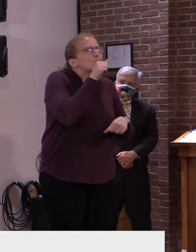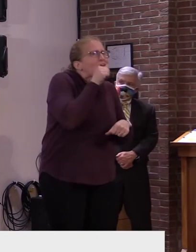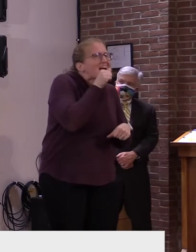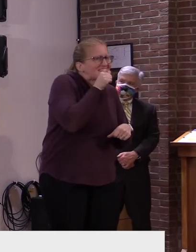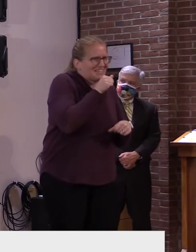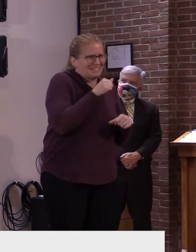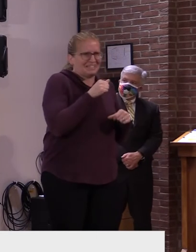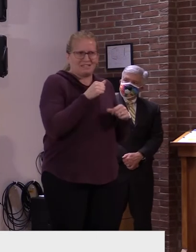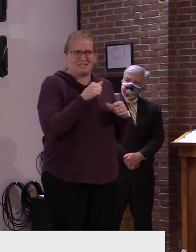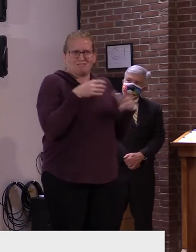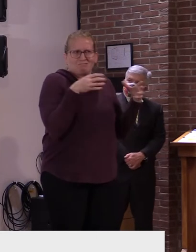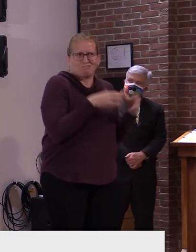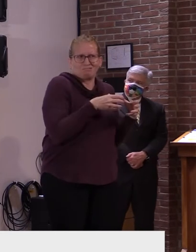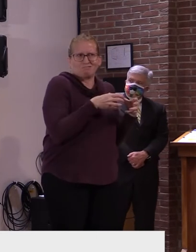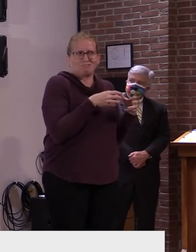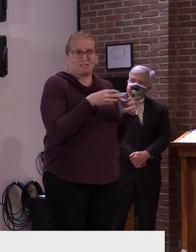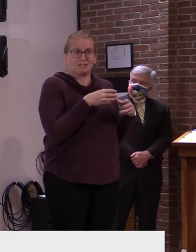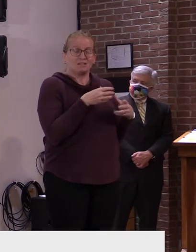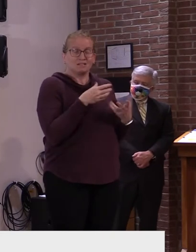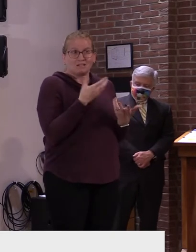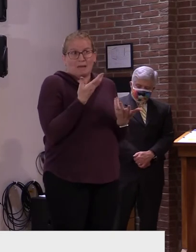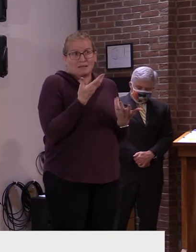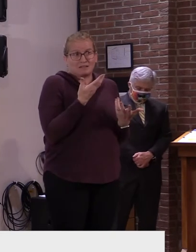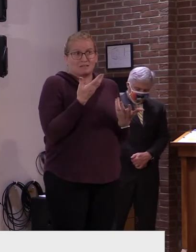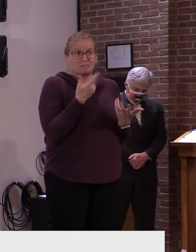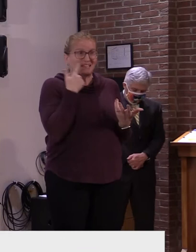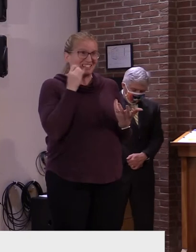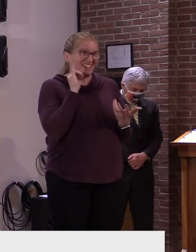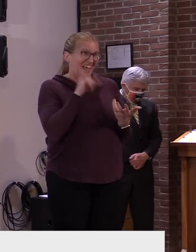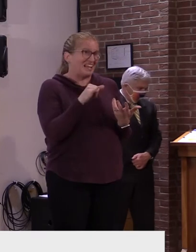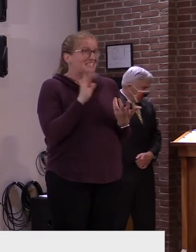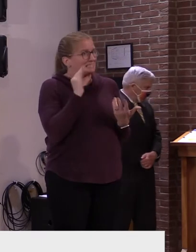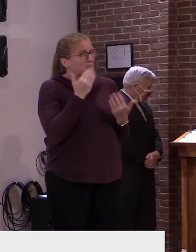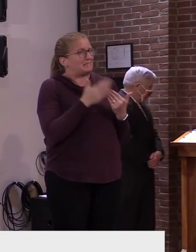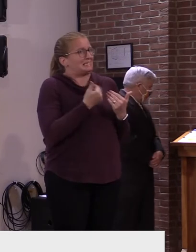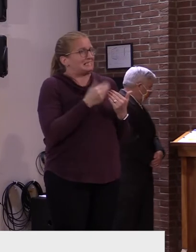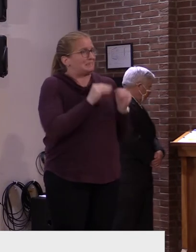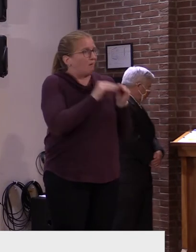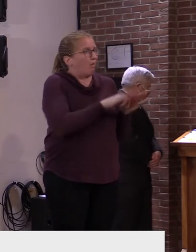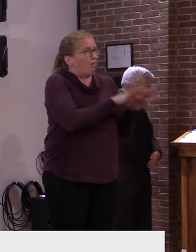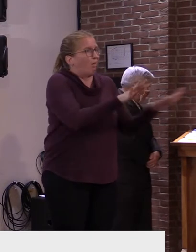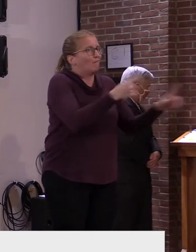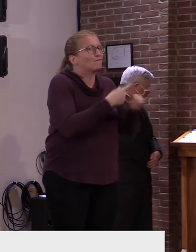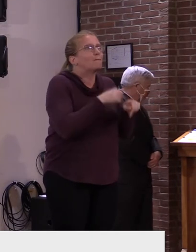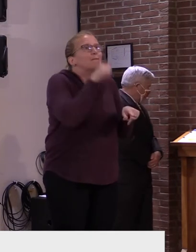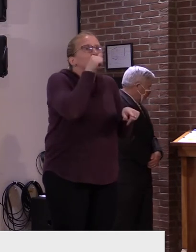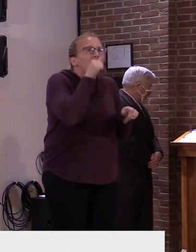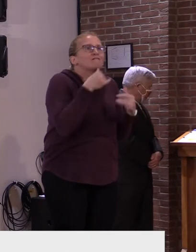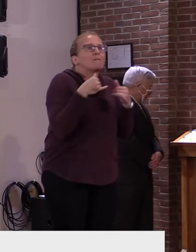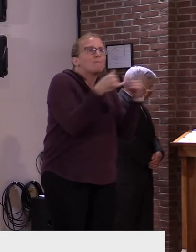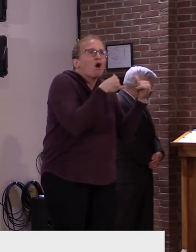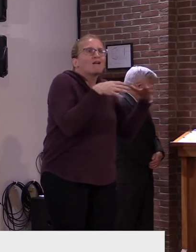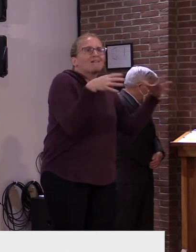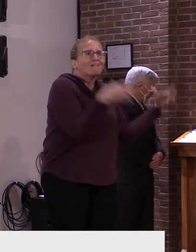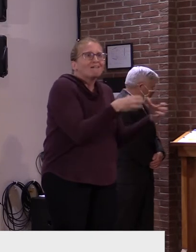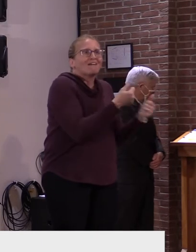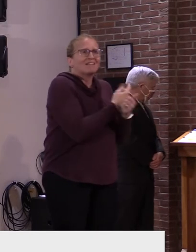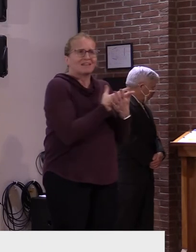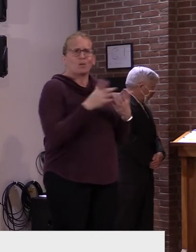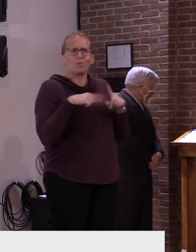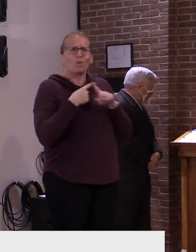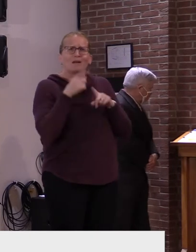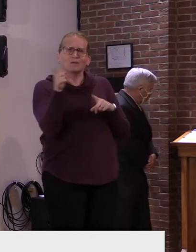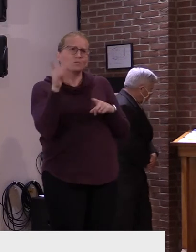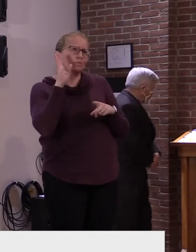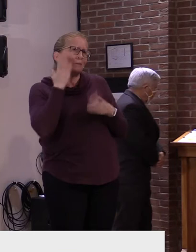parties especially as uh that's the mode of transmission that we're talking about here yeah again very difficult to do um